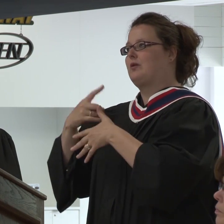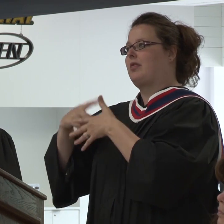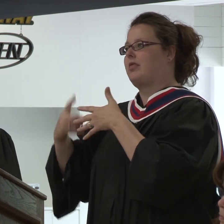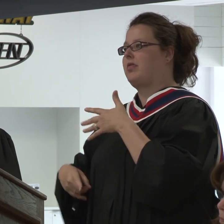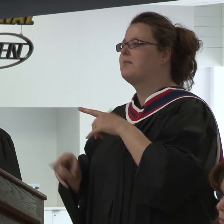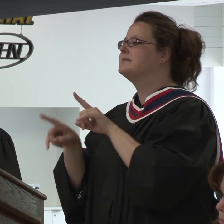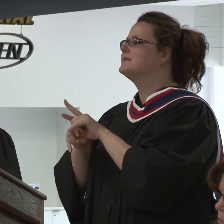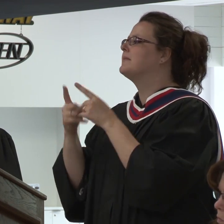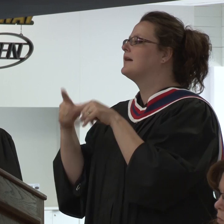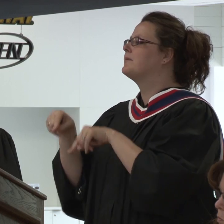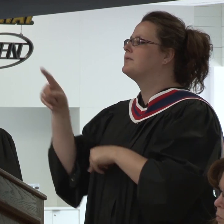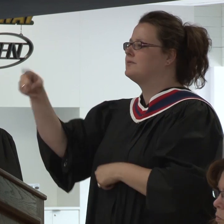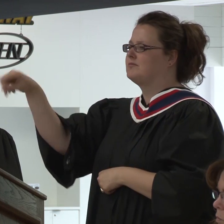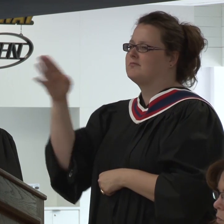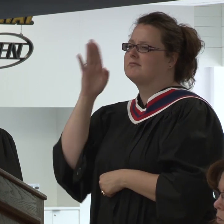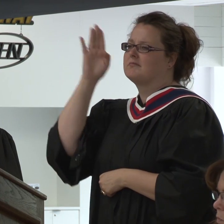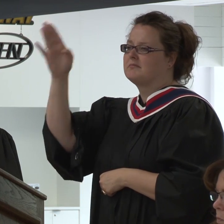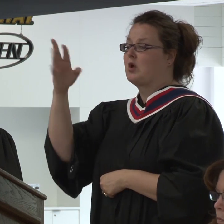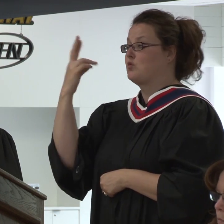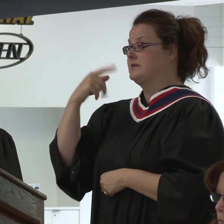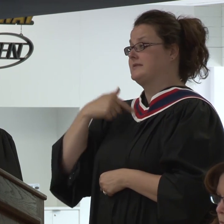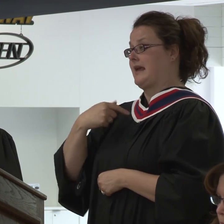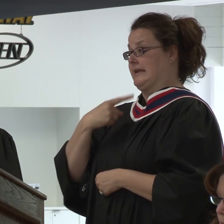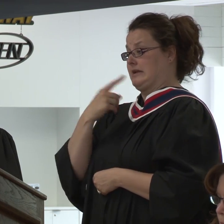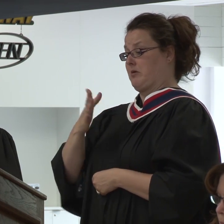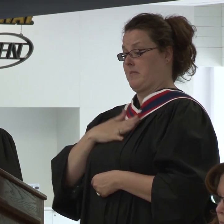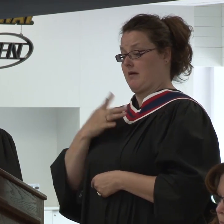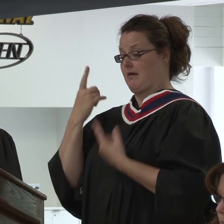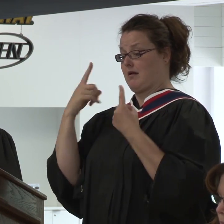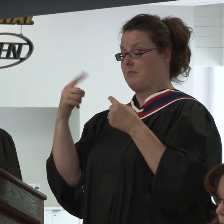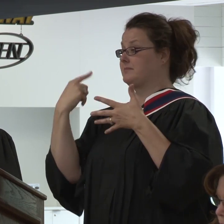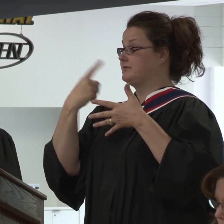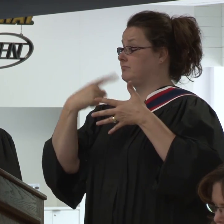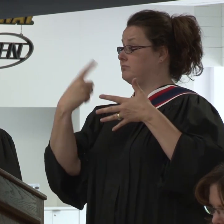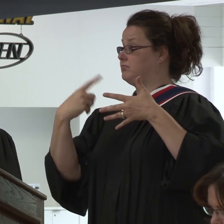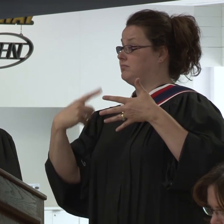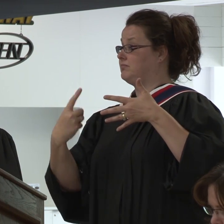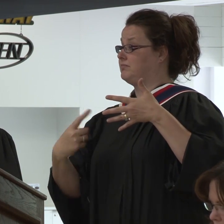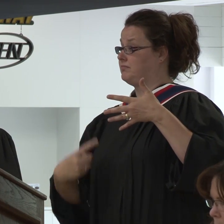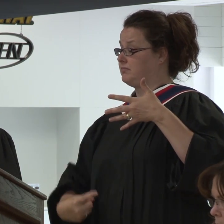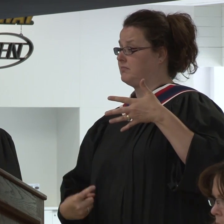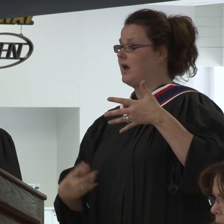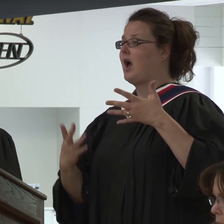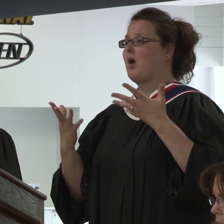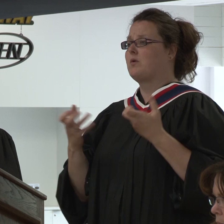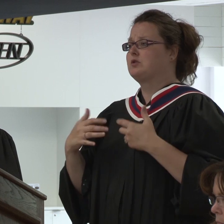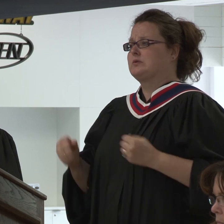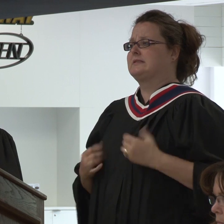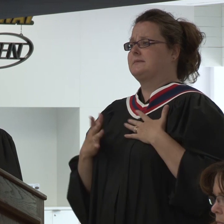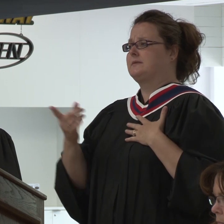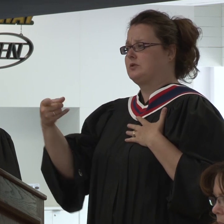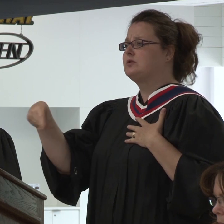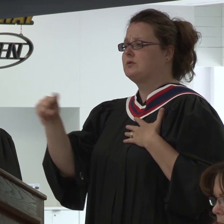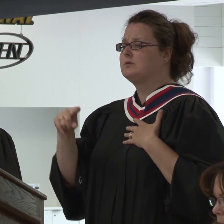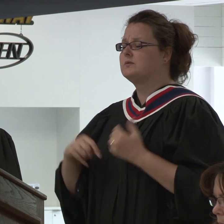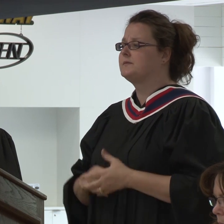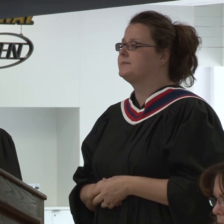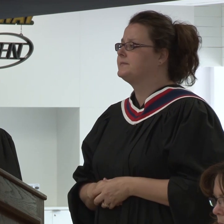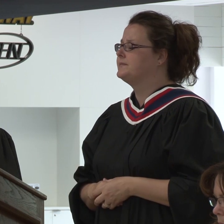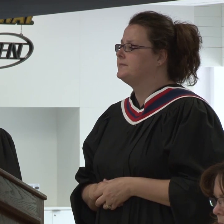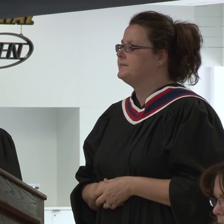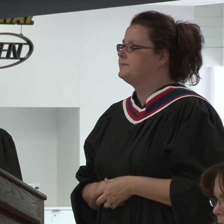day. And the reasons why I'm sharing this with you is because I'd like to inspire you. I'd like